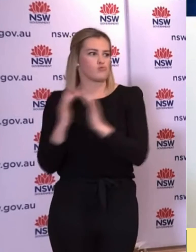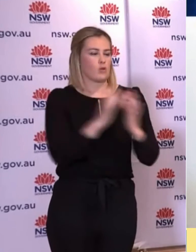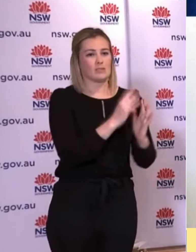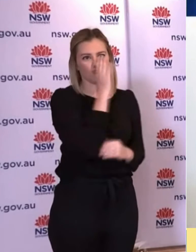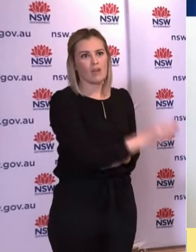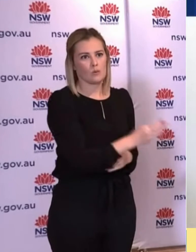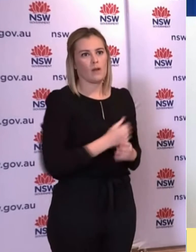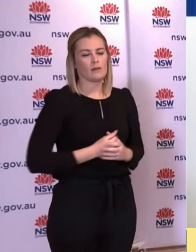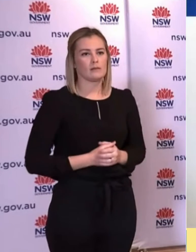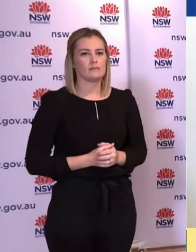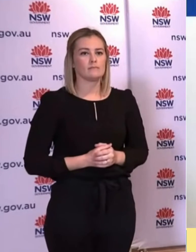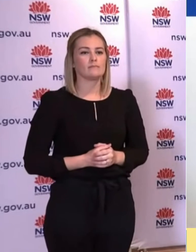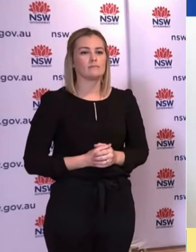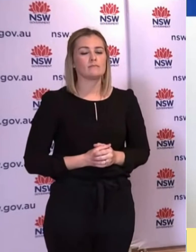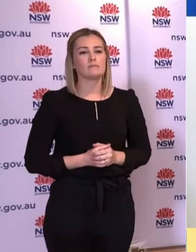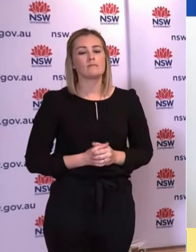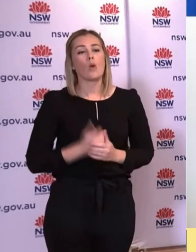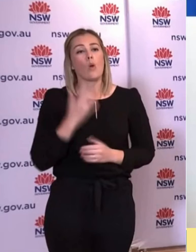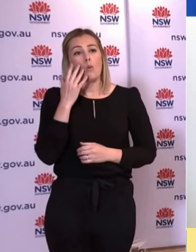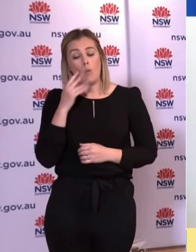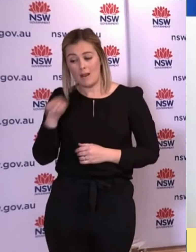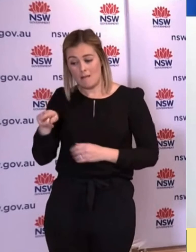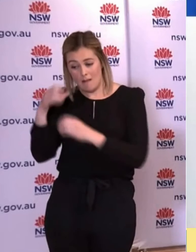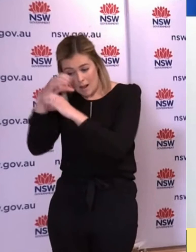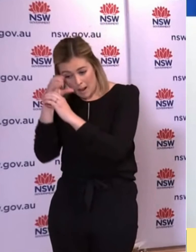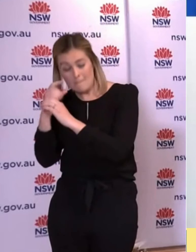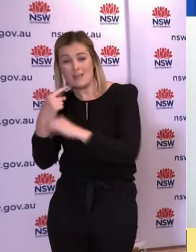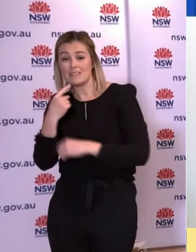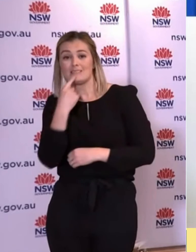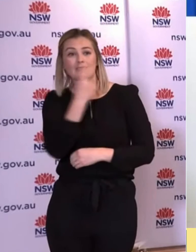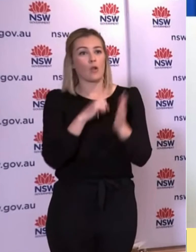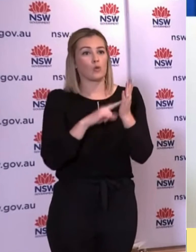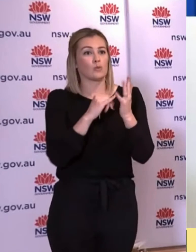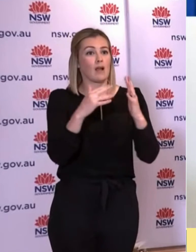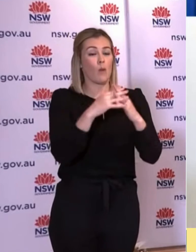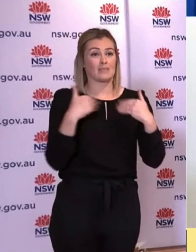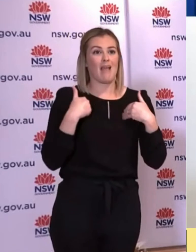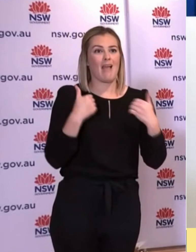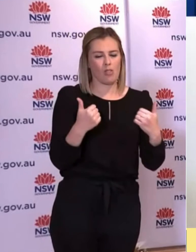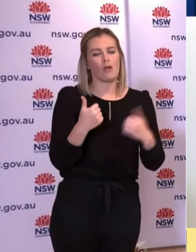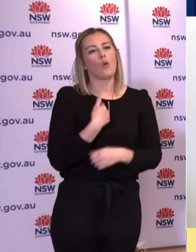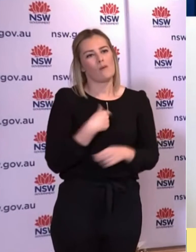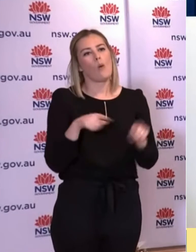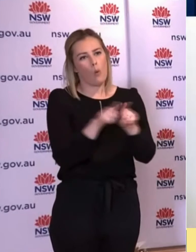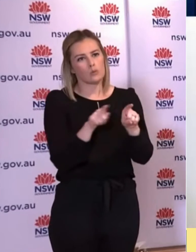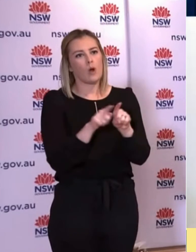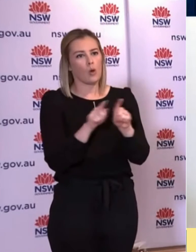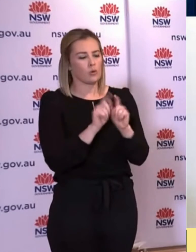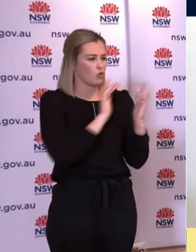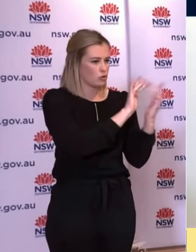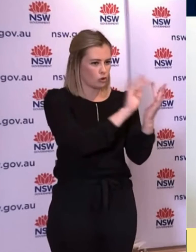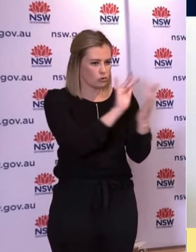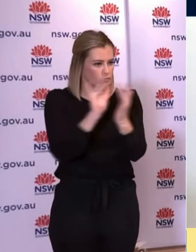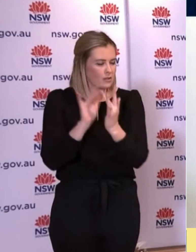as New South Wales Health becomes aware of those notifications from the lab, equally we SMS people with